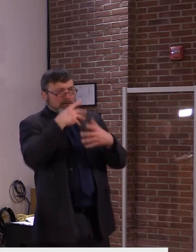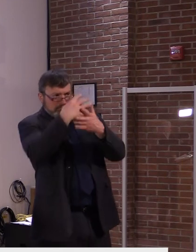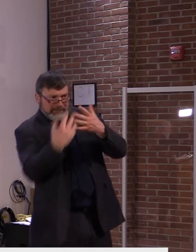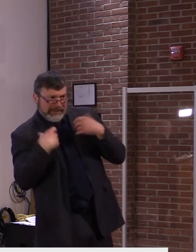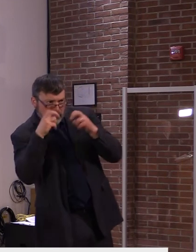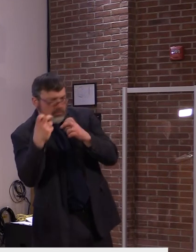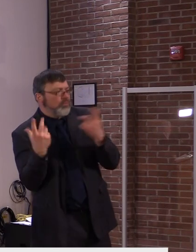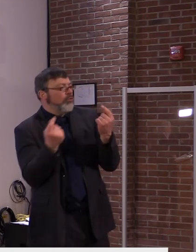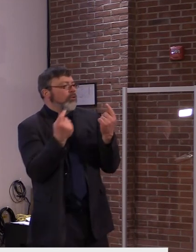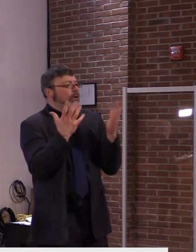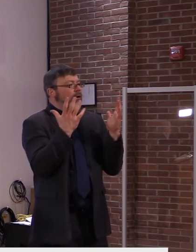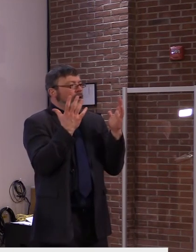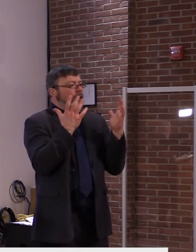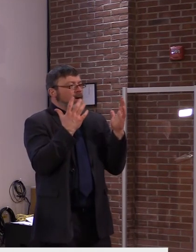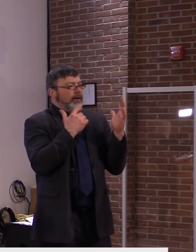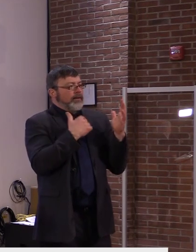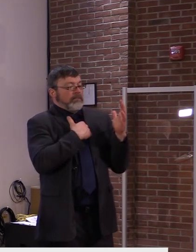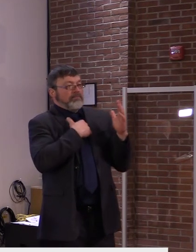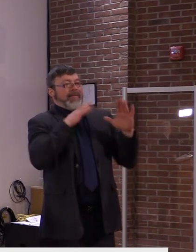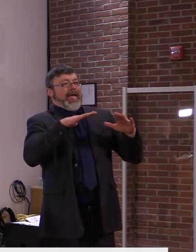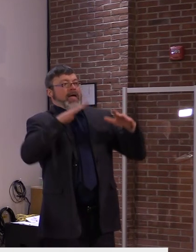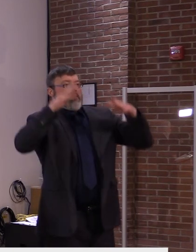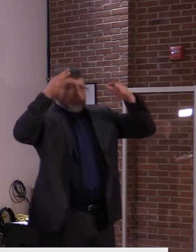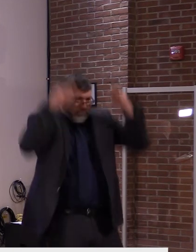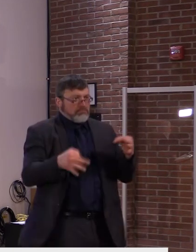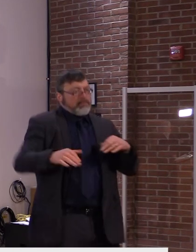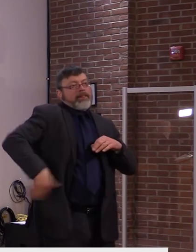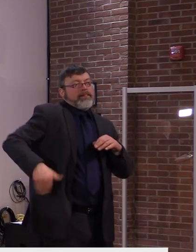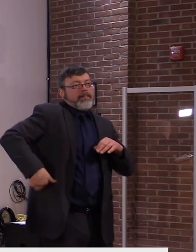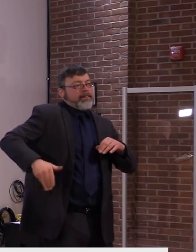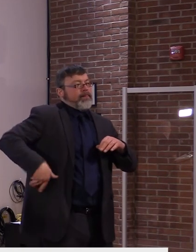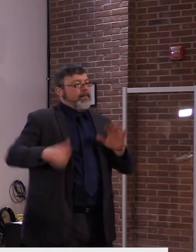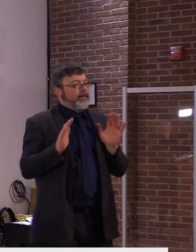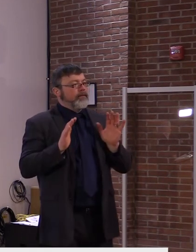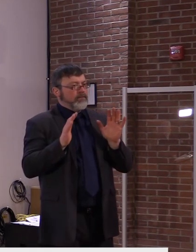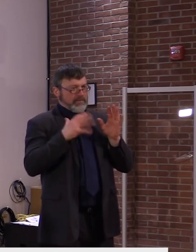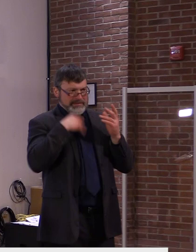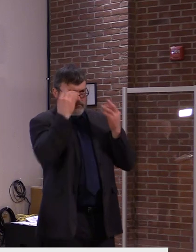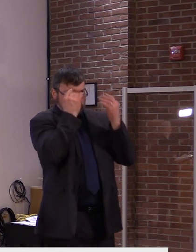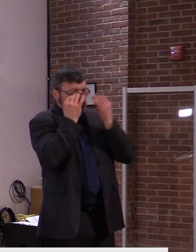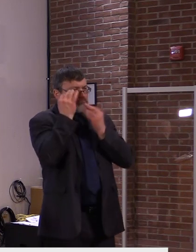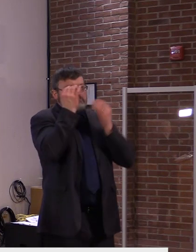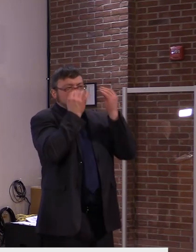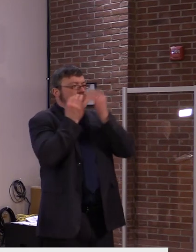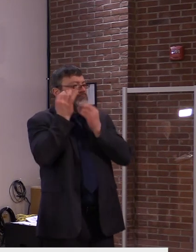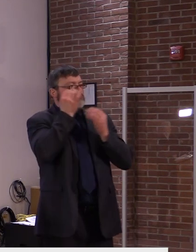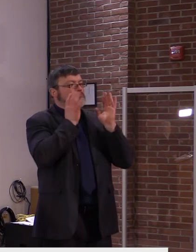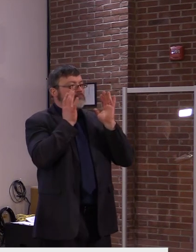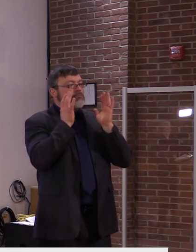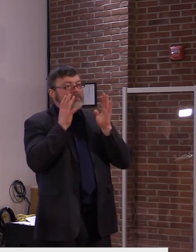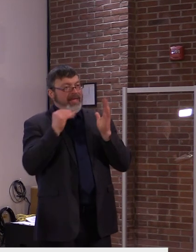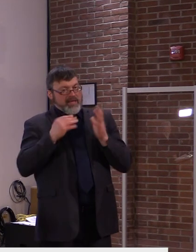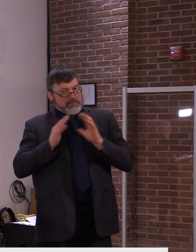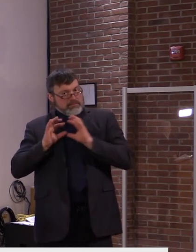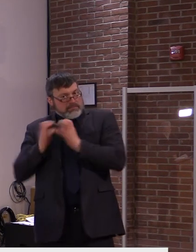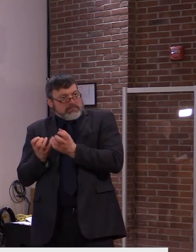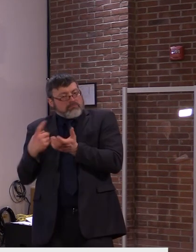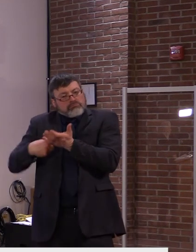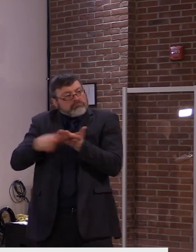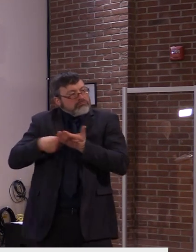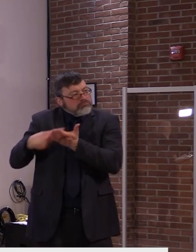sort of predetermined view of that right now, but we are talking about it